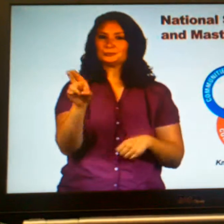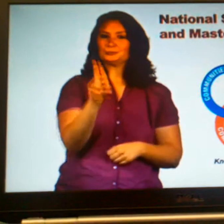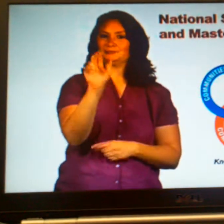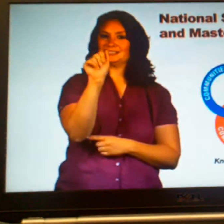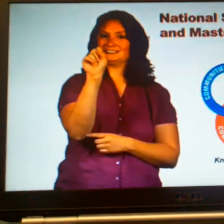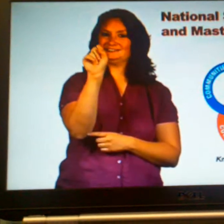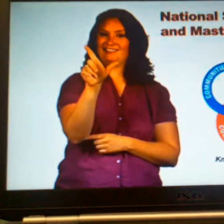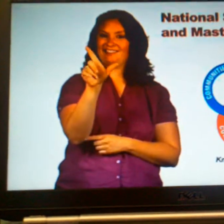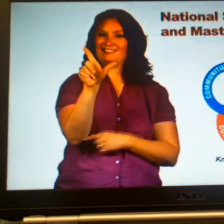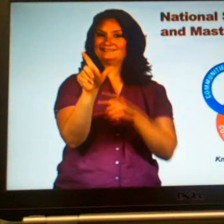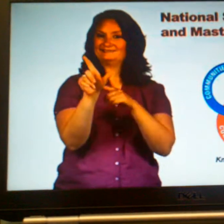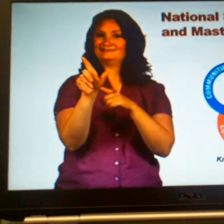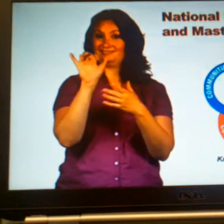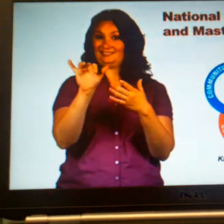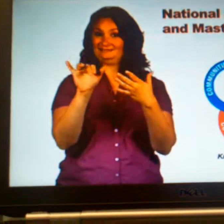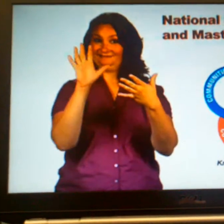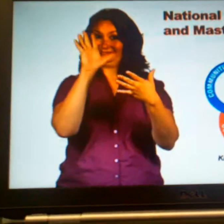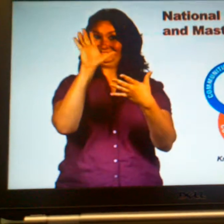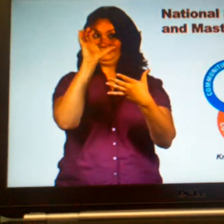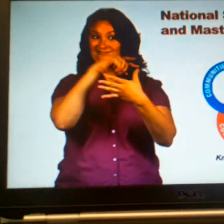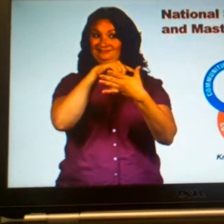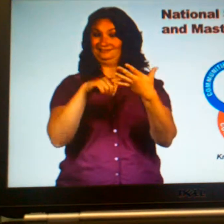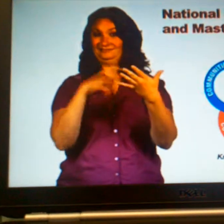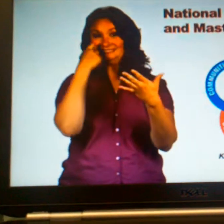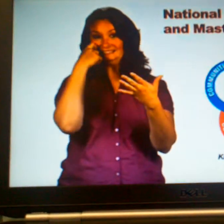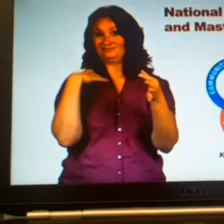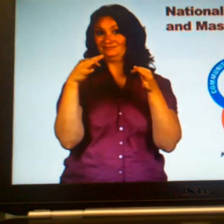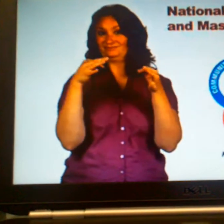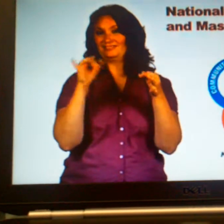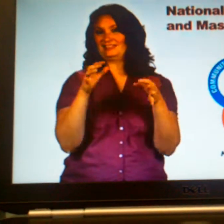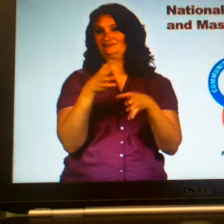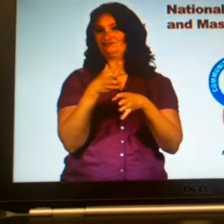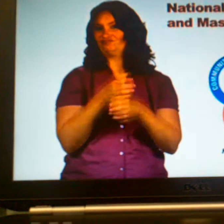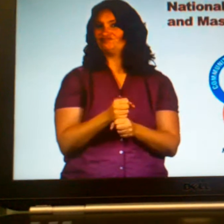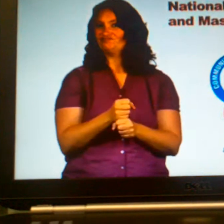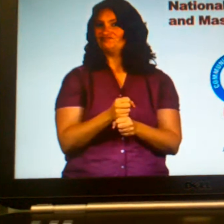encouraging everybody outside of the room to come and get involved and learn about ASL.